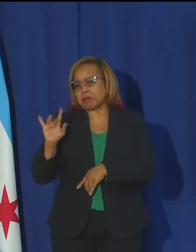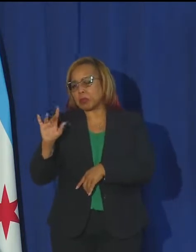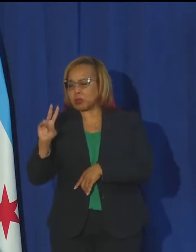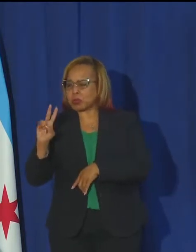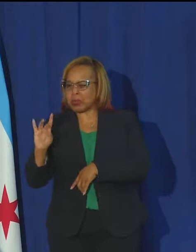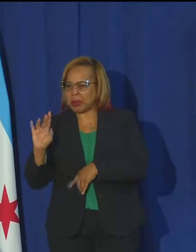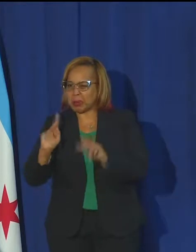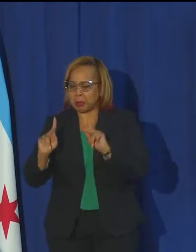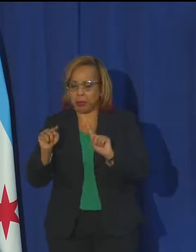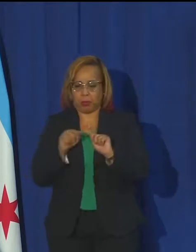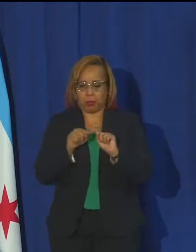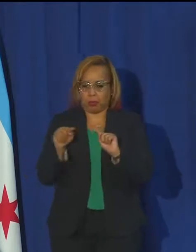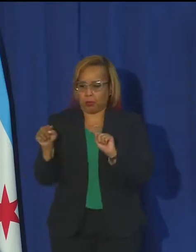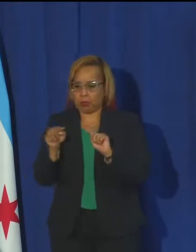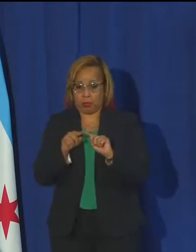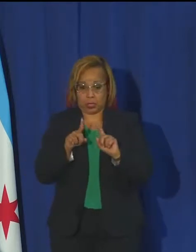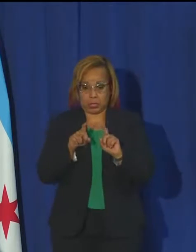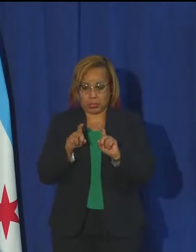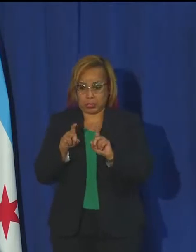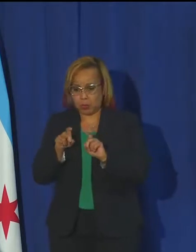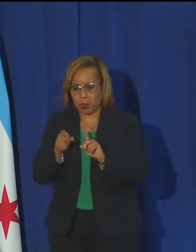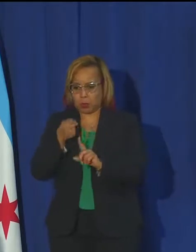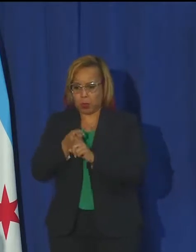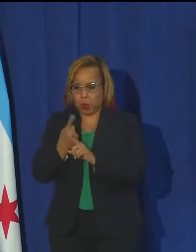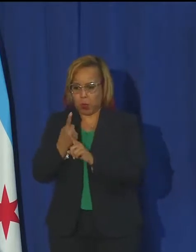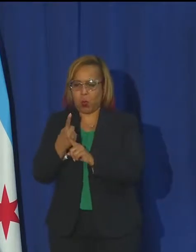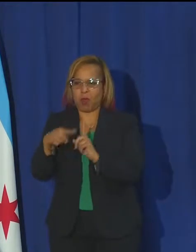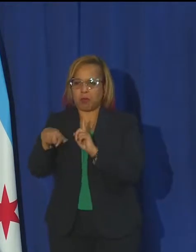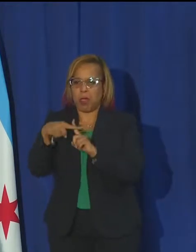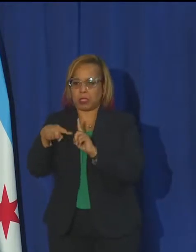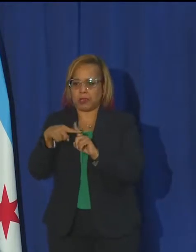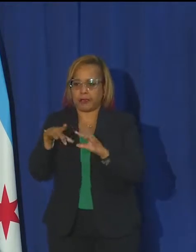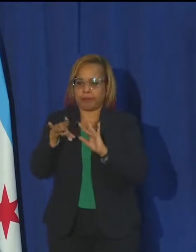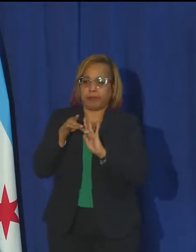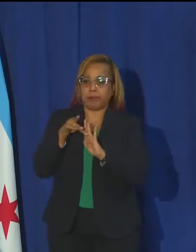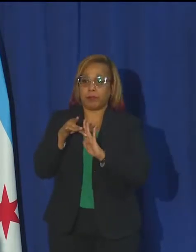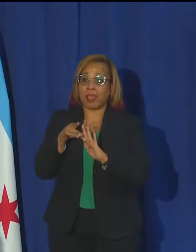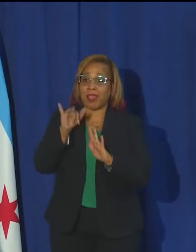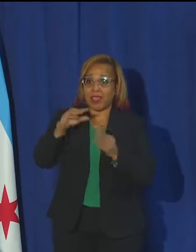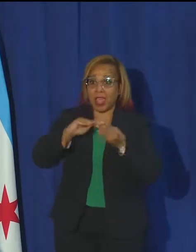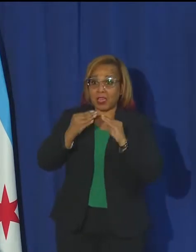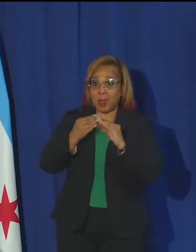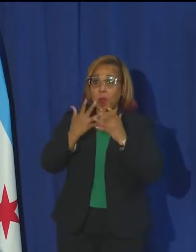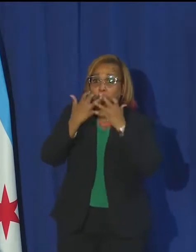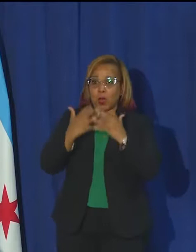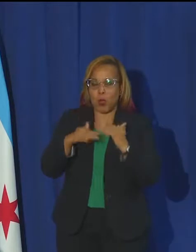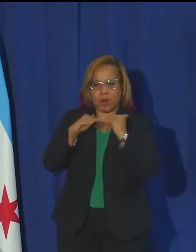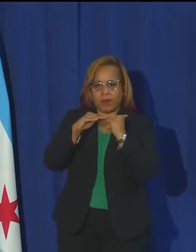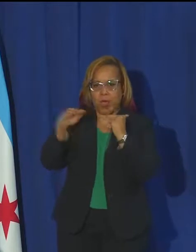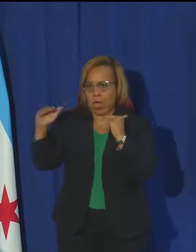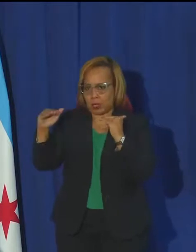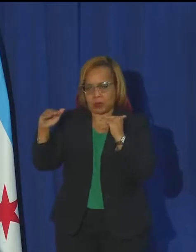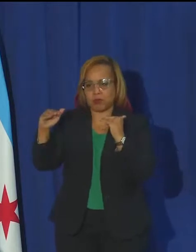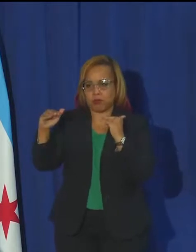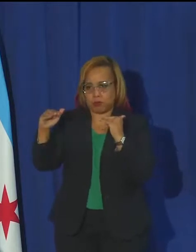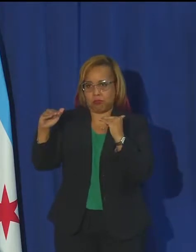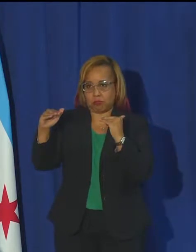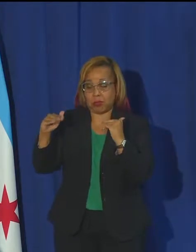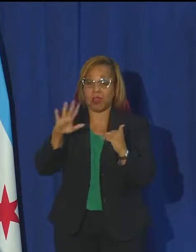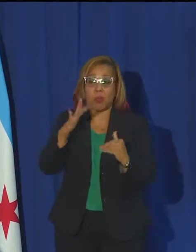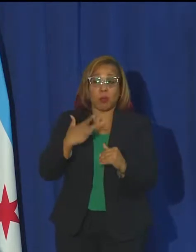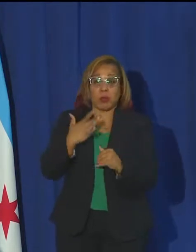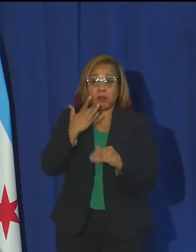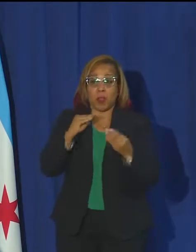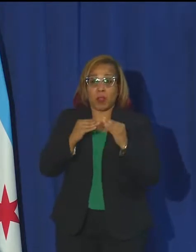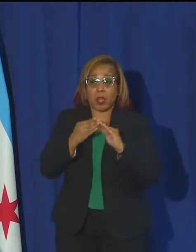28 people to find one positive test result. We want that number to stay flat, and even better, we